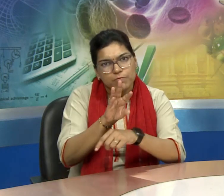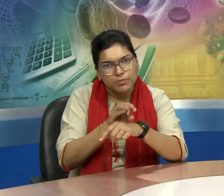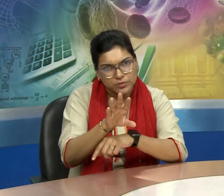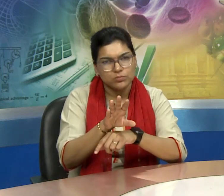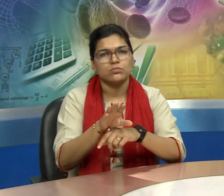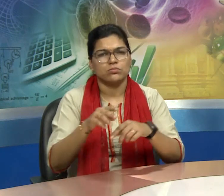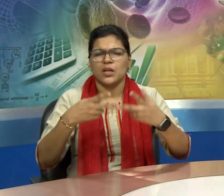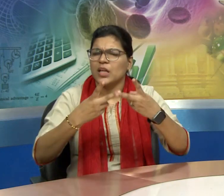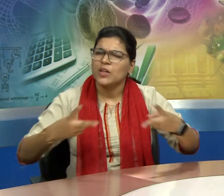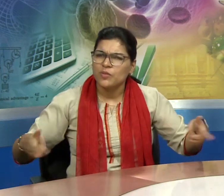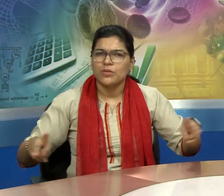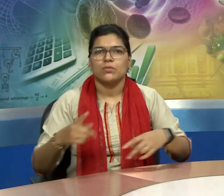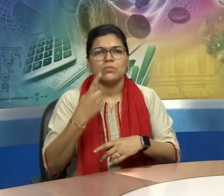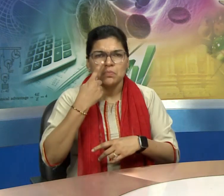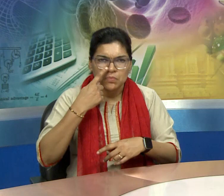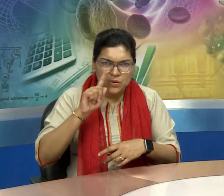This word is consultation.